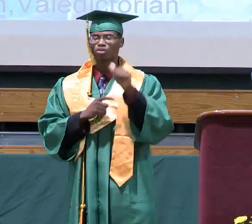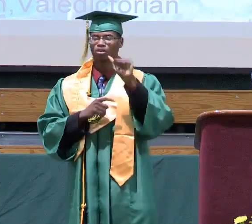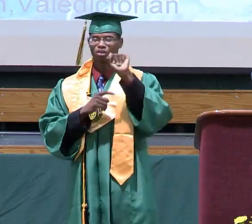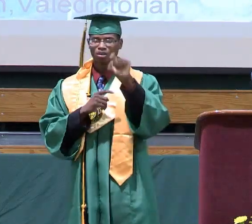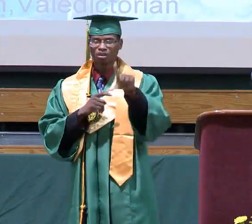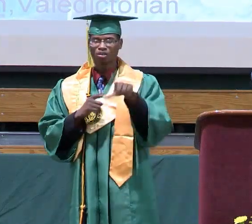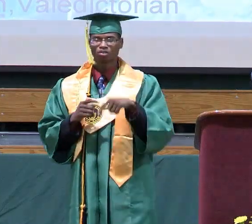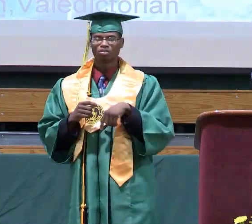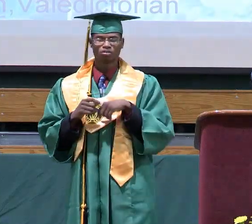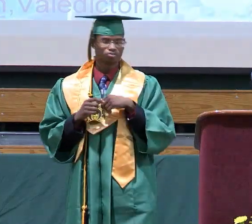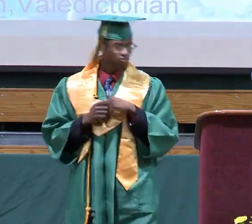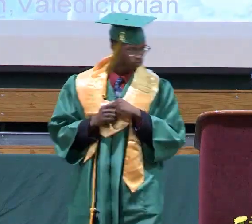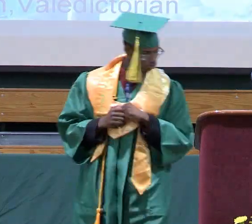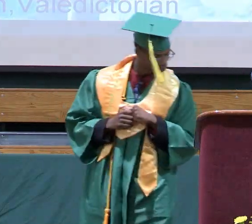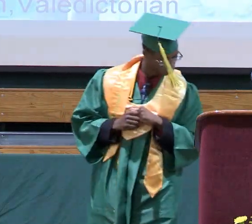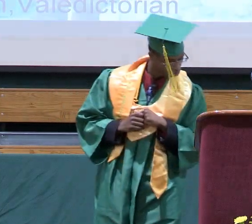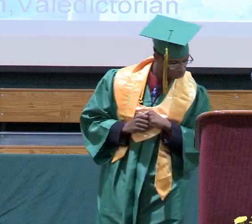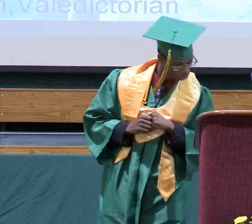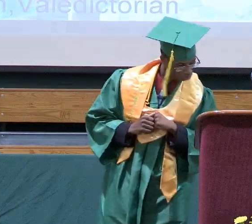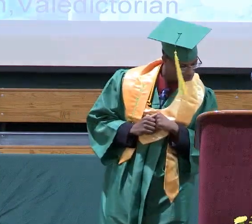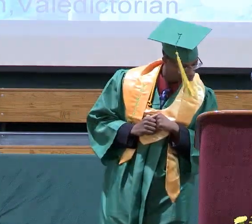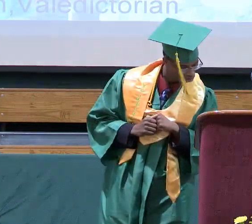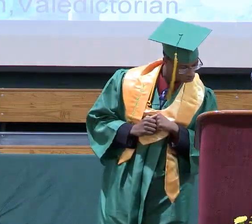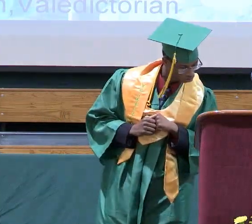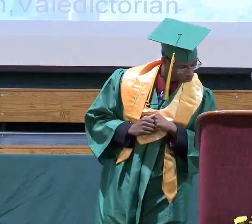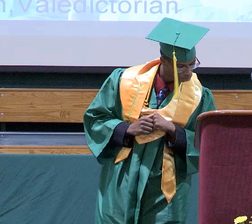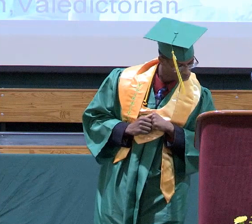I learned about deaf culture and about ASL.